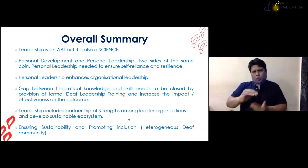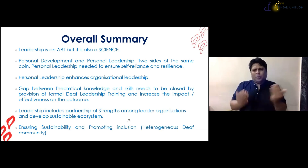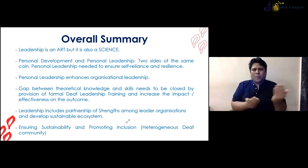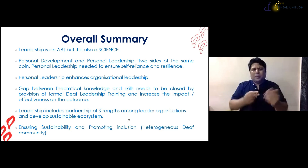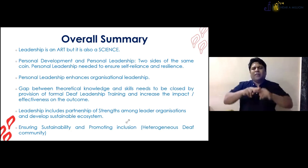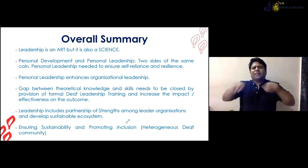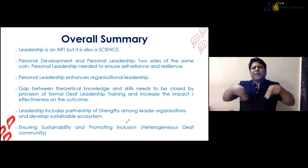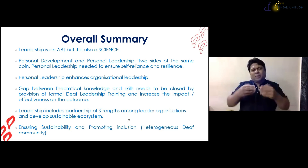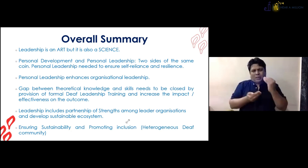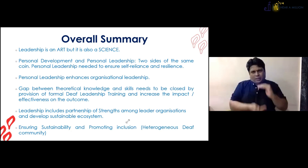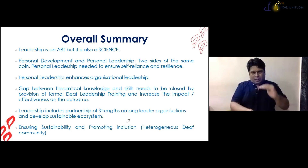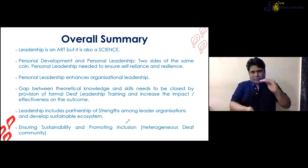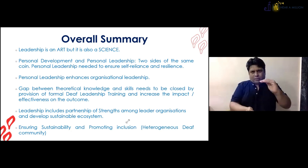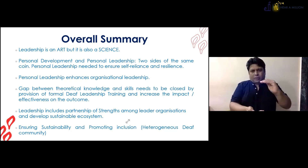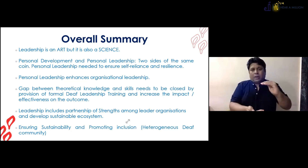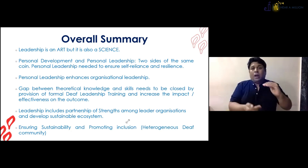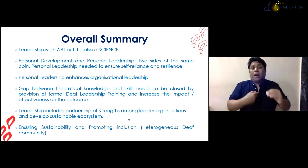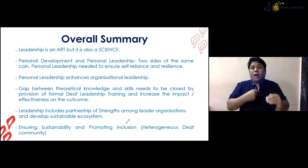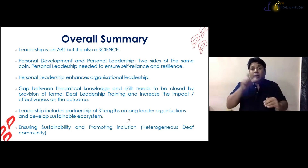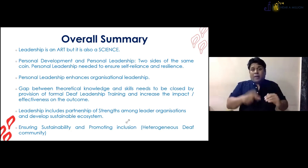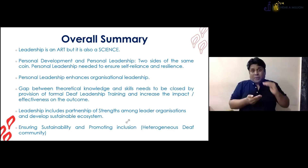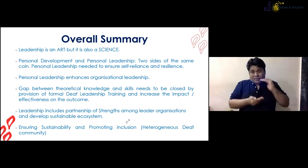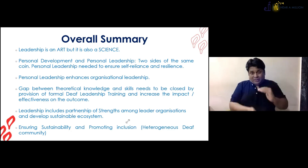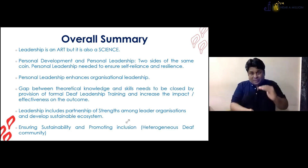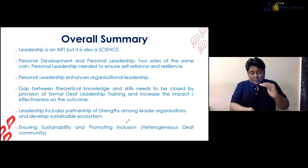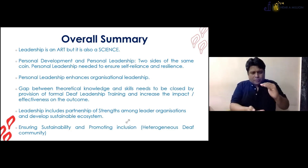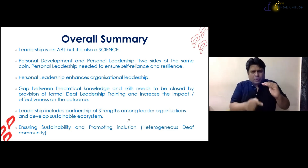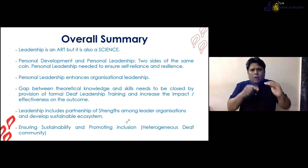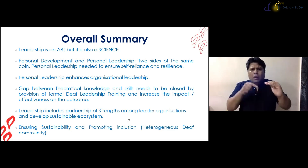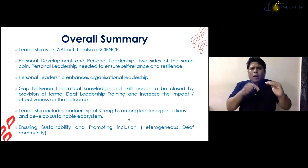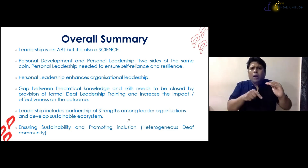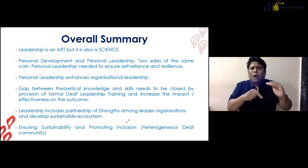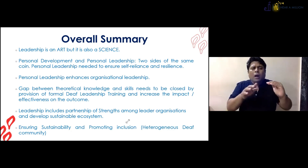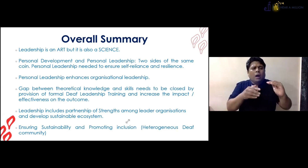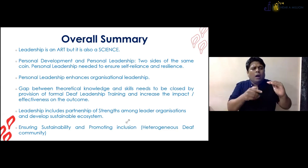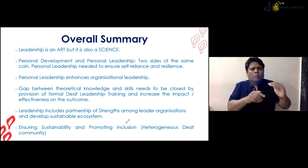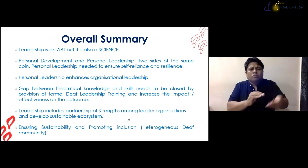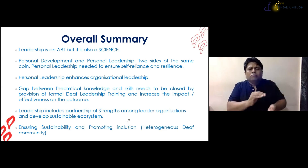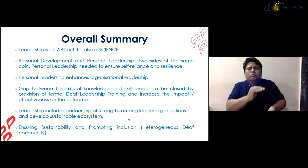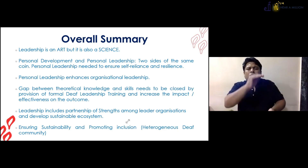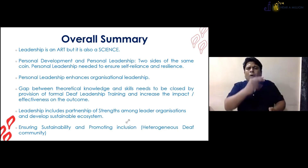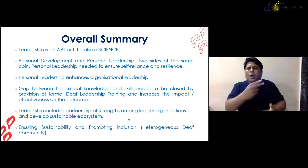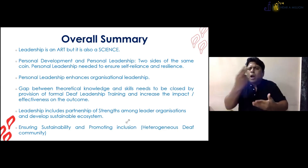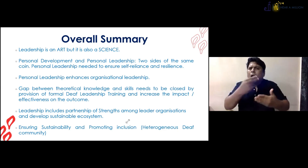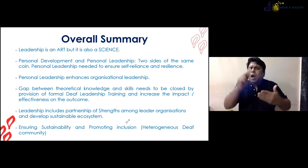I'm a person and I was born as a baby in a family. And when the baby is born,